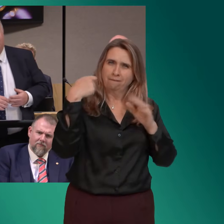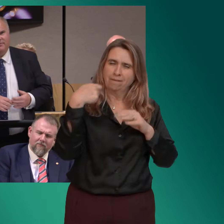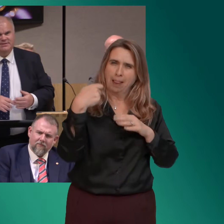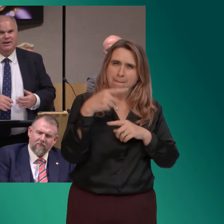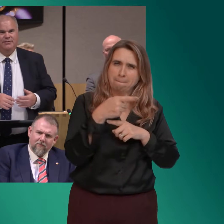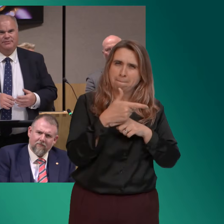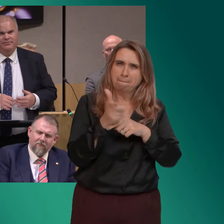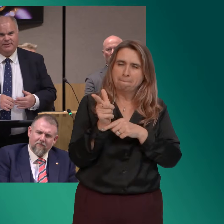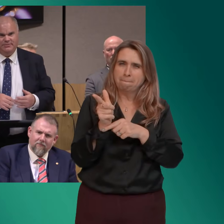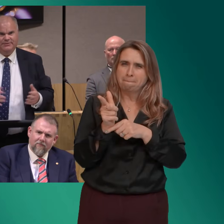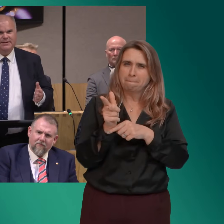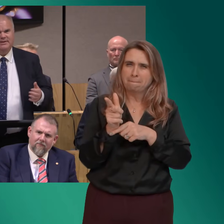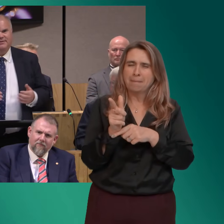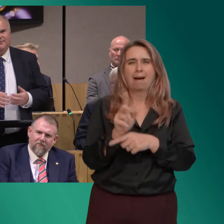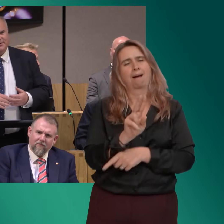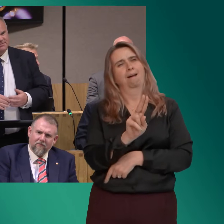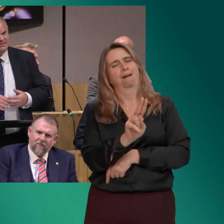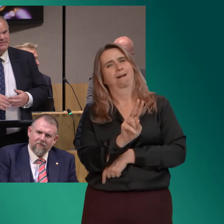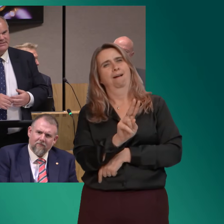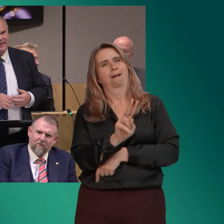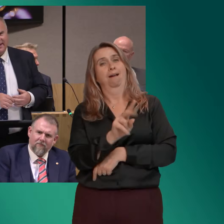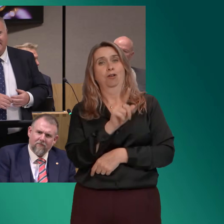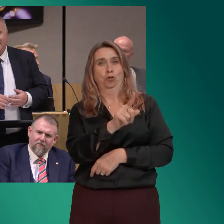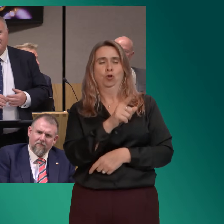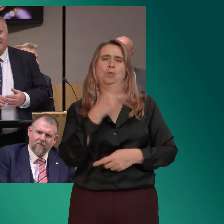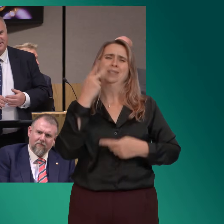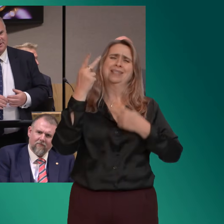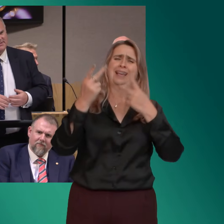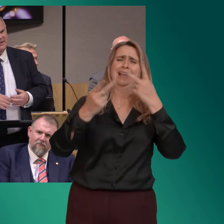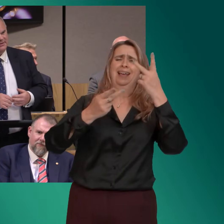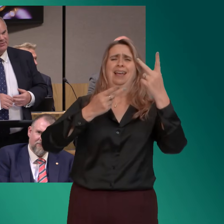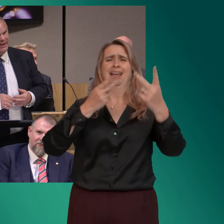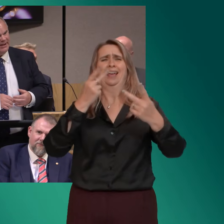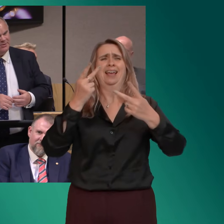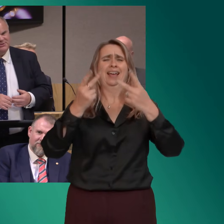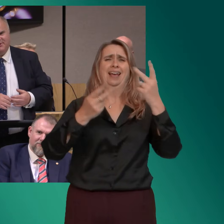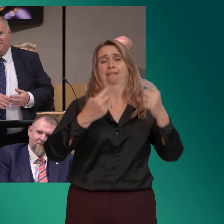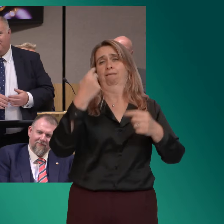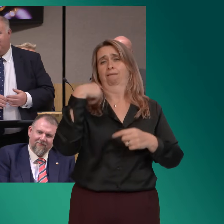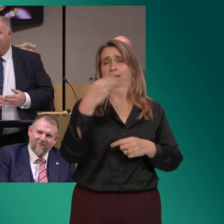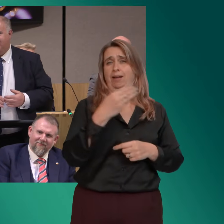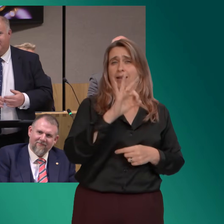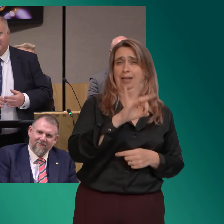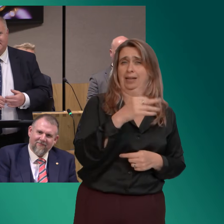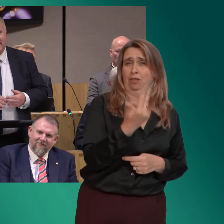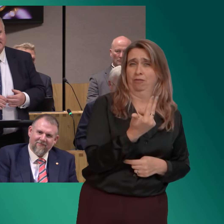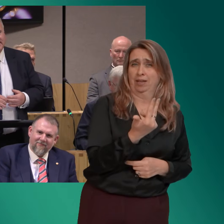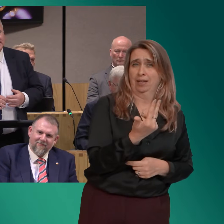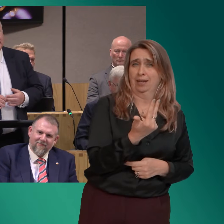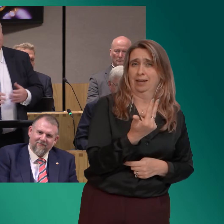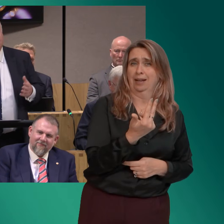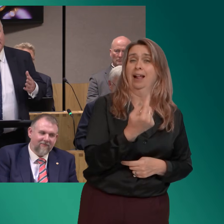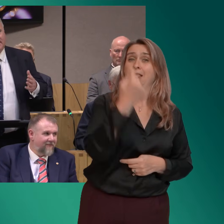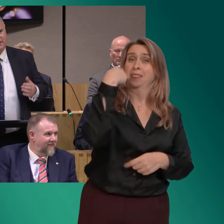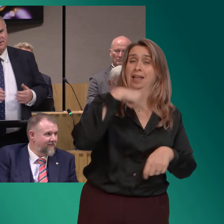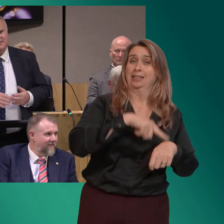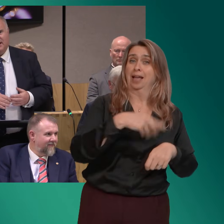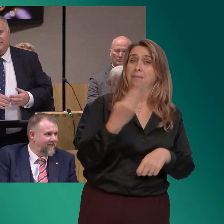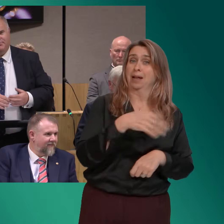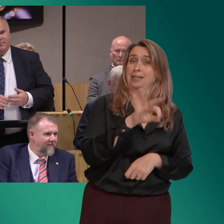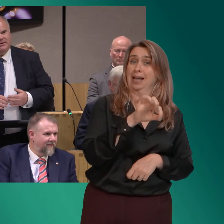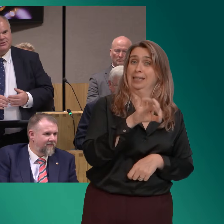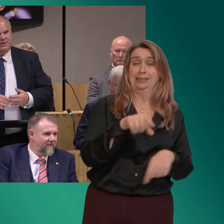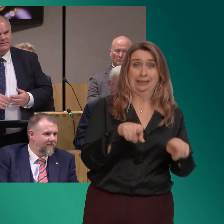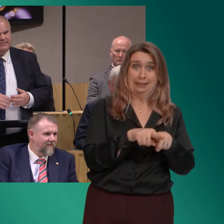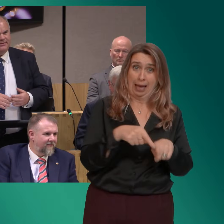the quite delightful film of the First Minister singing back in 1983, and I also recall that back in the 1980s, like